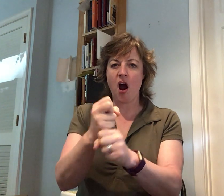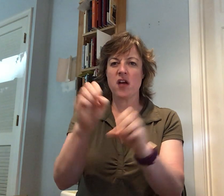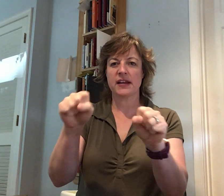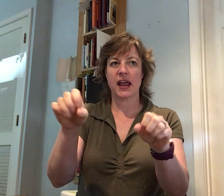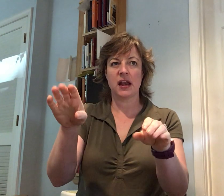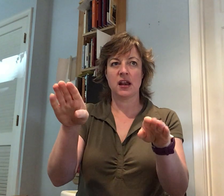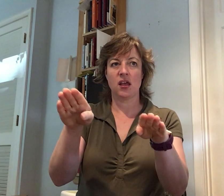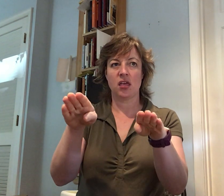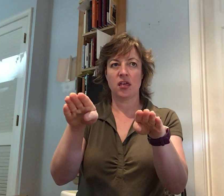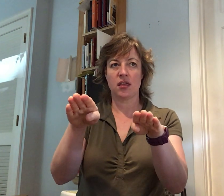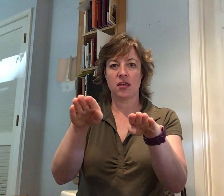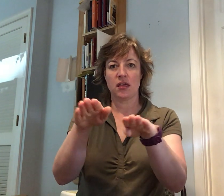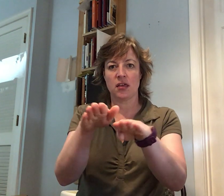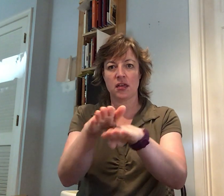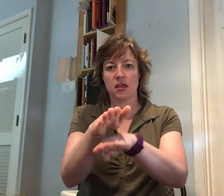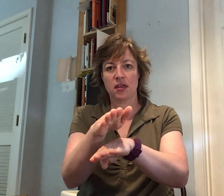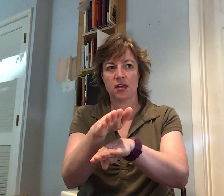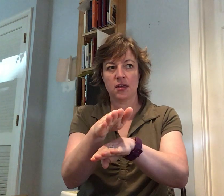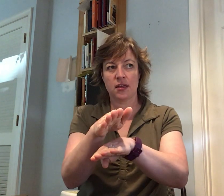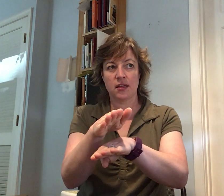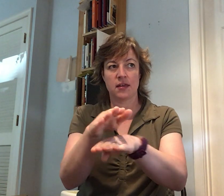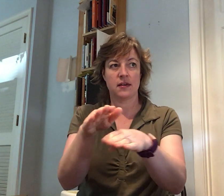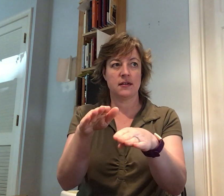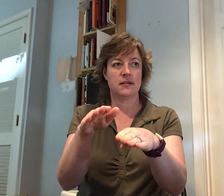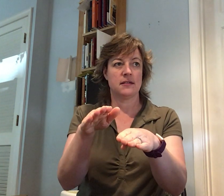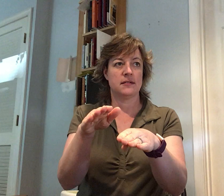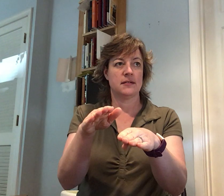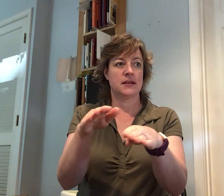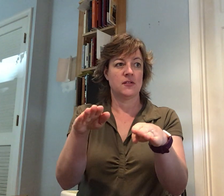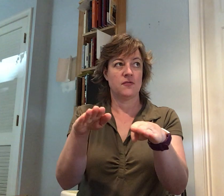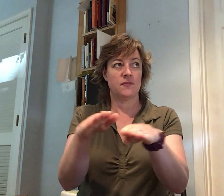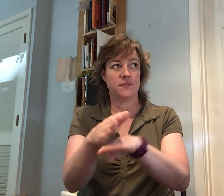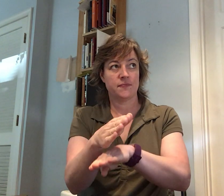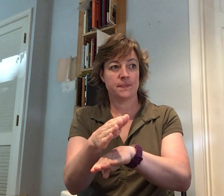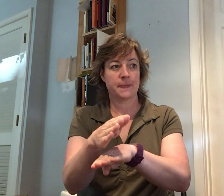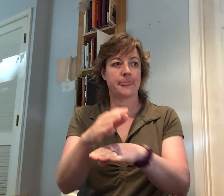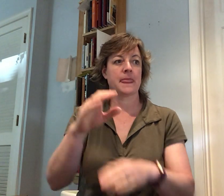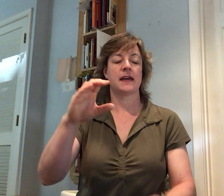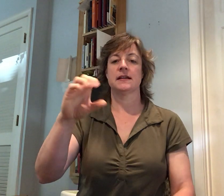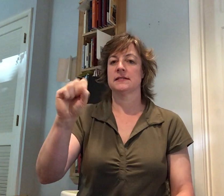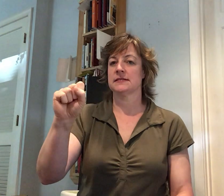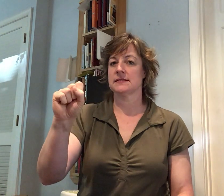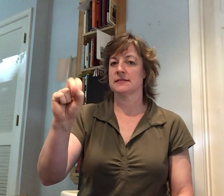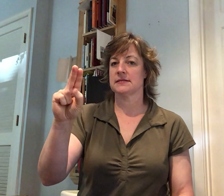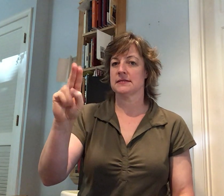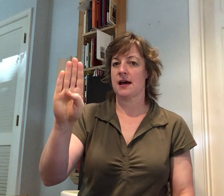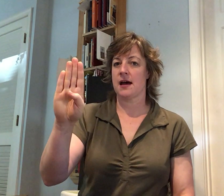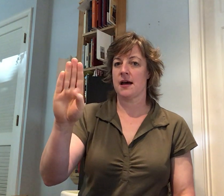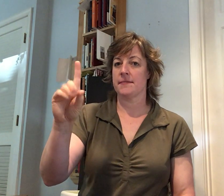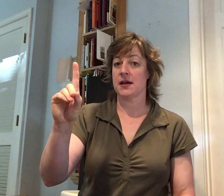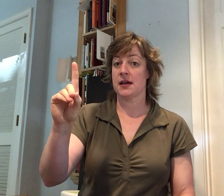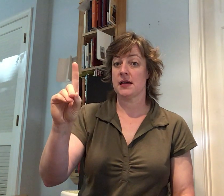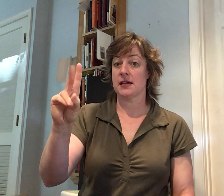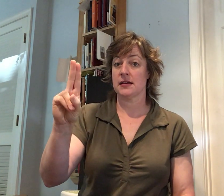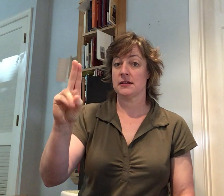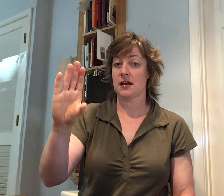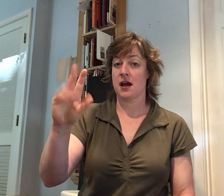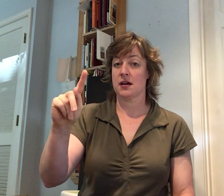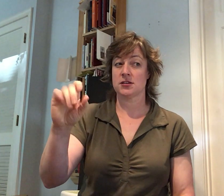dense plate. In this type of action called subduction, the denser plate melts back into